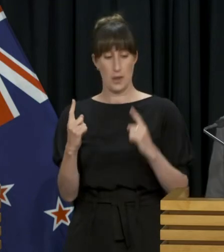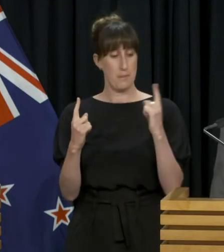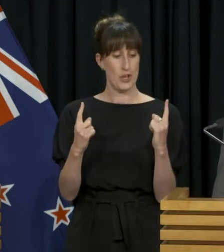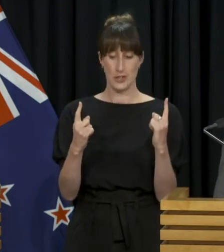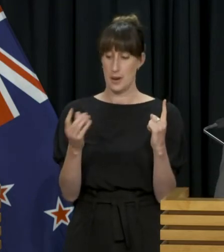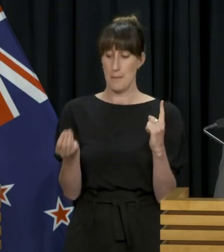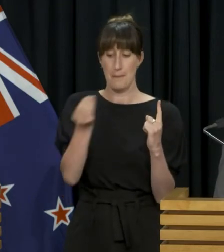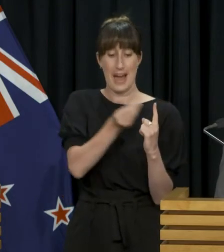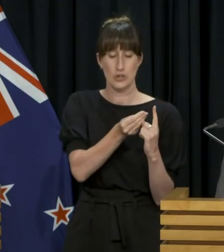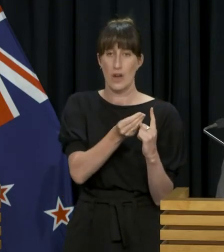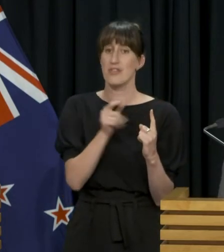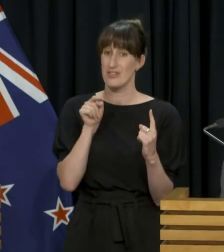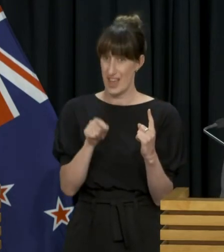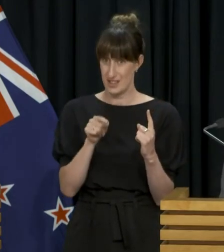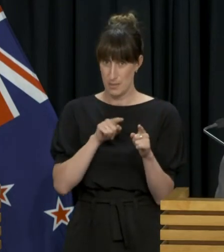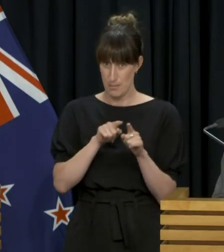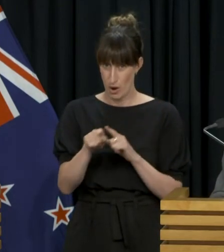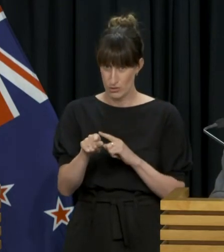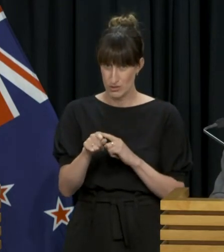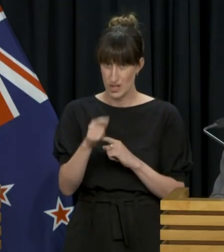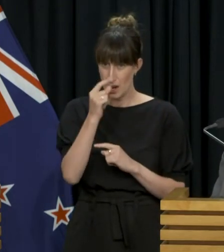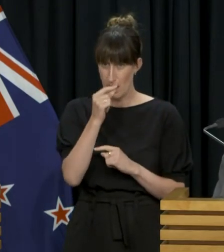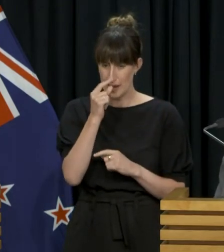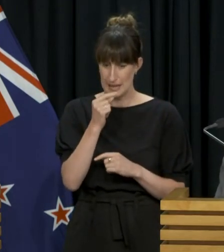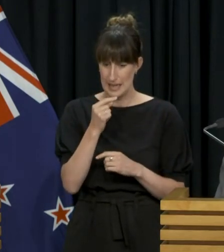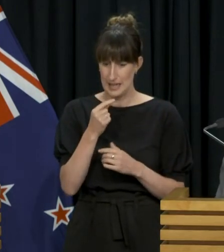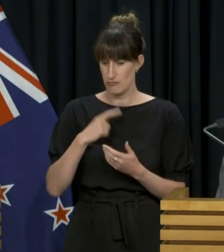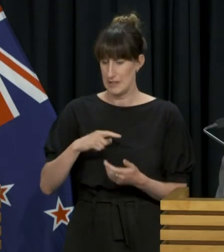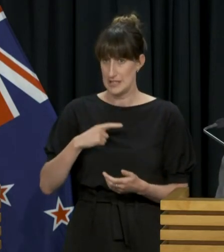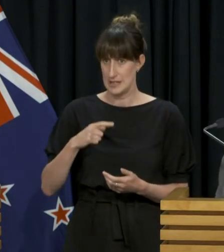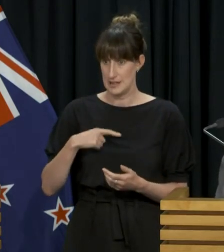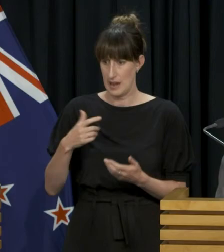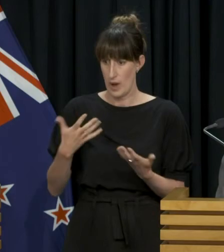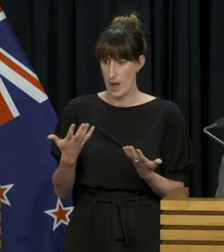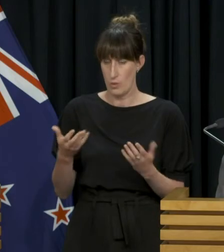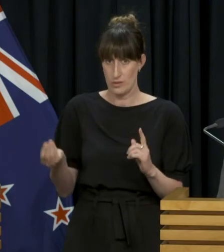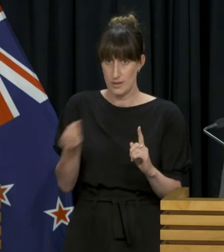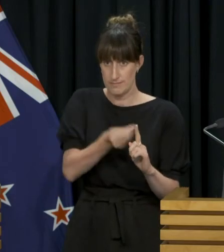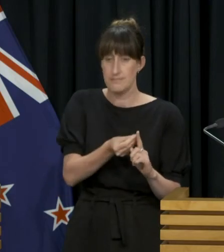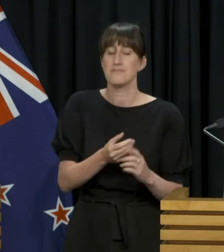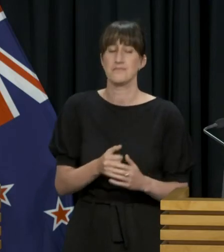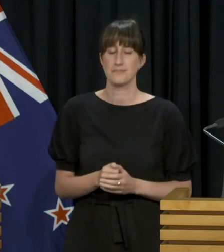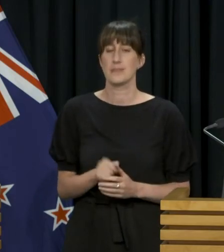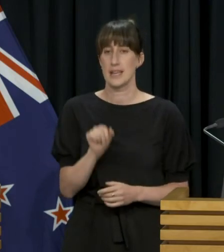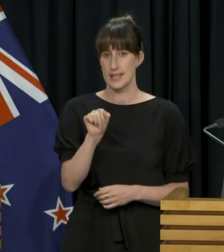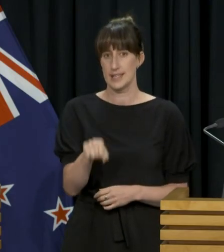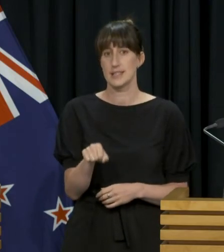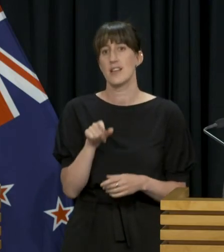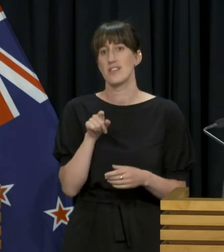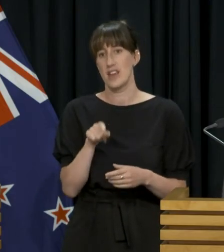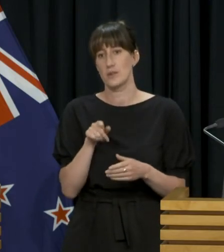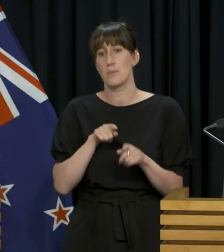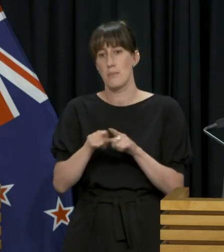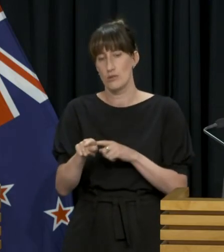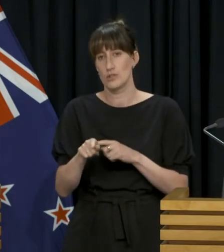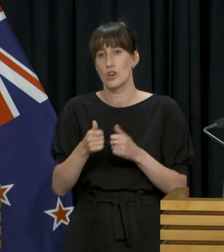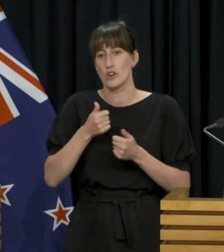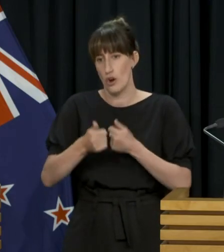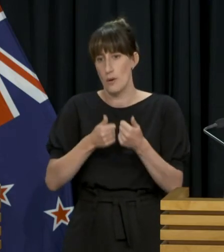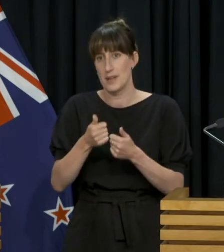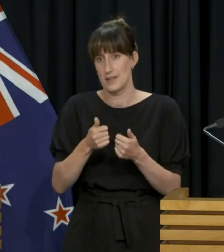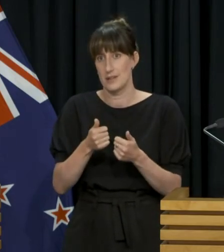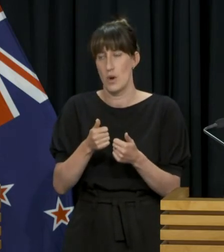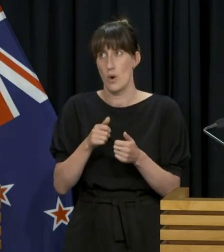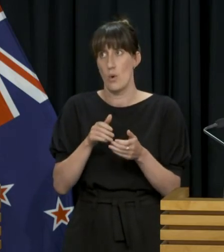Yes, that is the most likely scenario. So in the order of sort of likely ways that the virus is transmitted, person-to-person